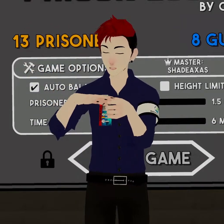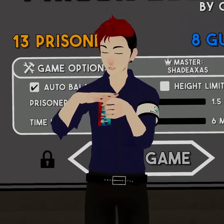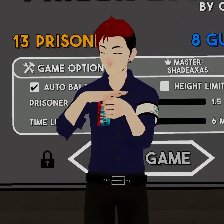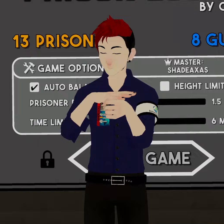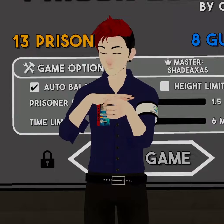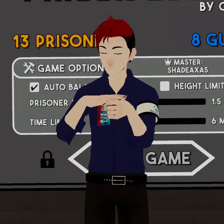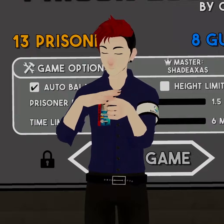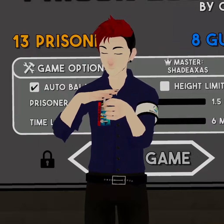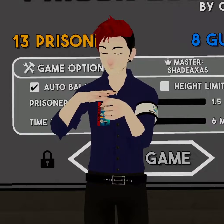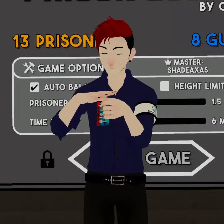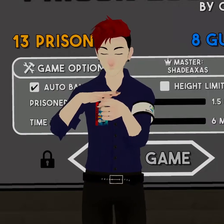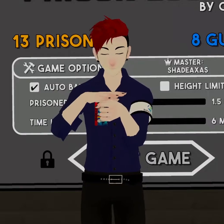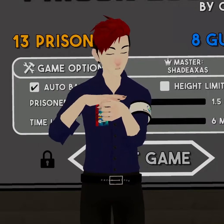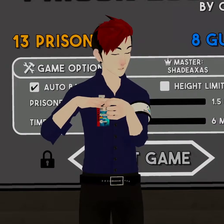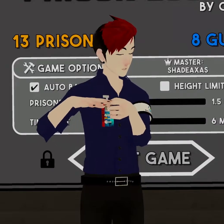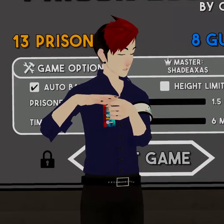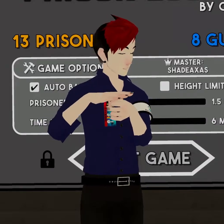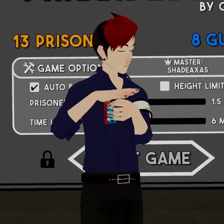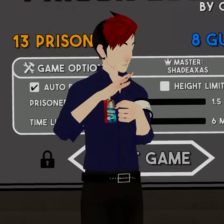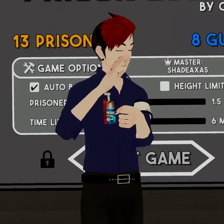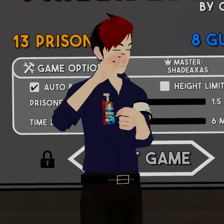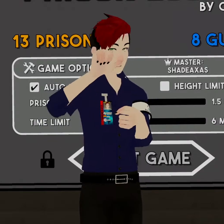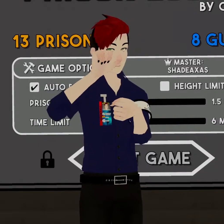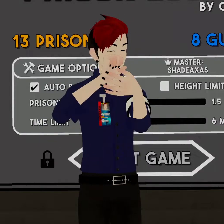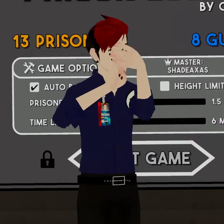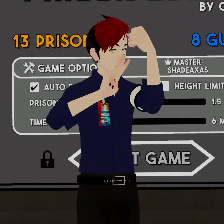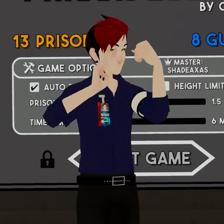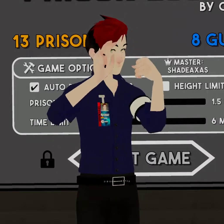top. Like this is area.